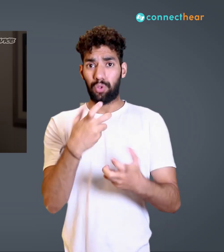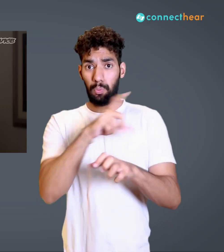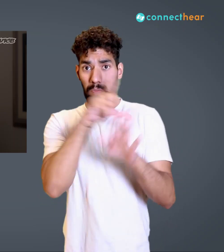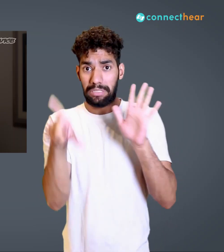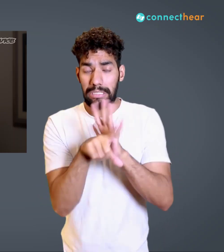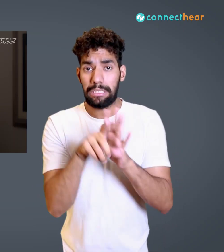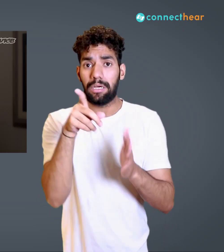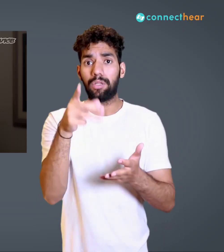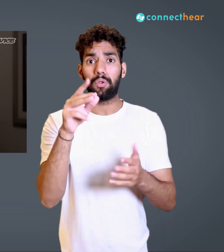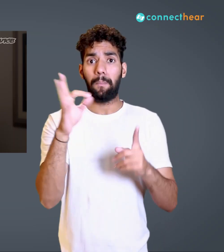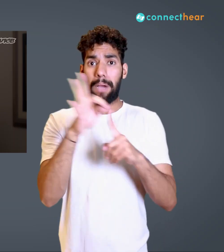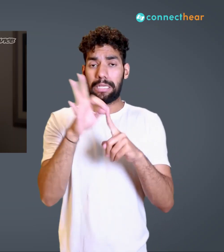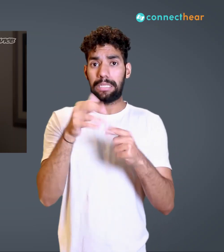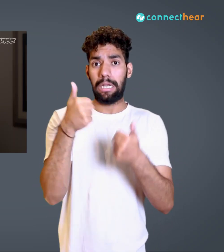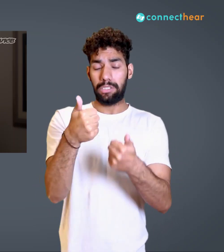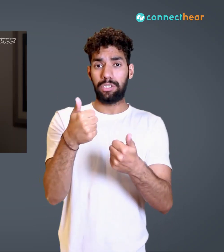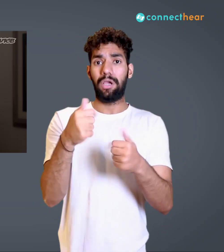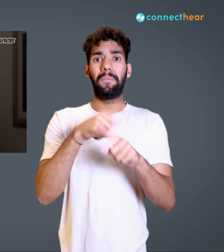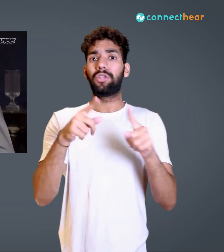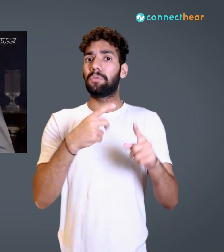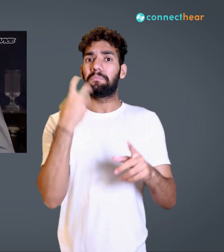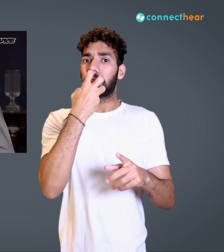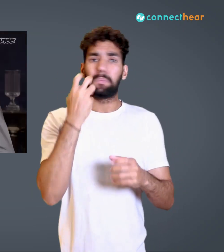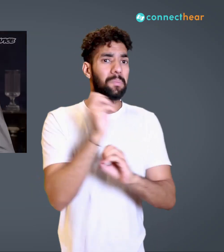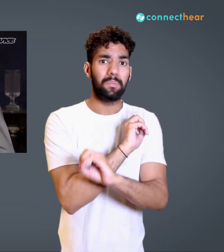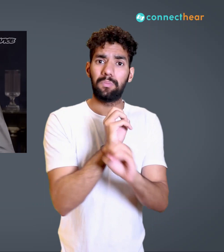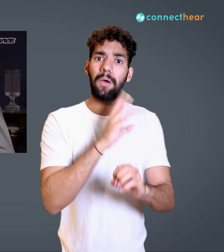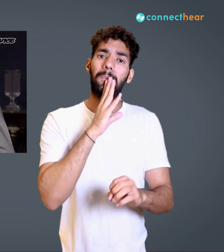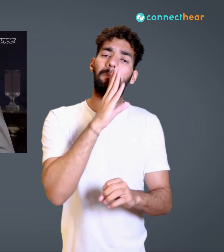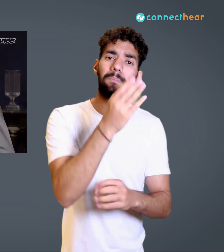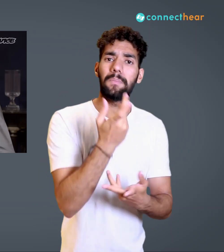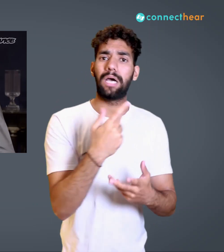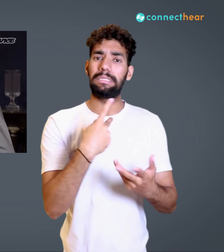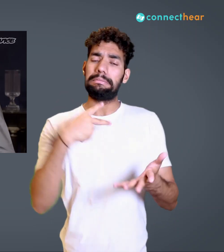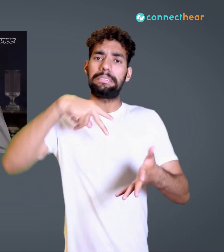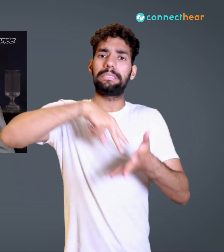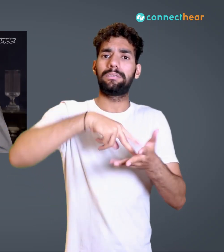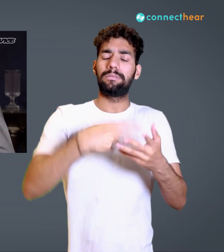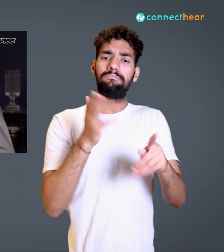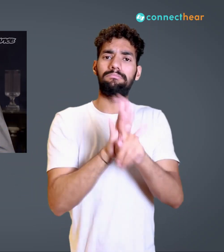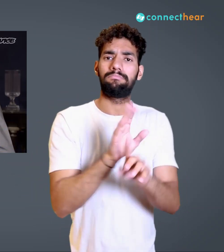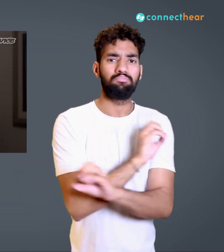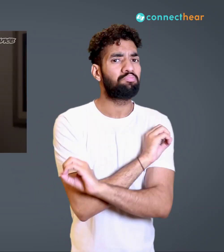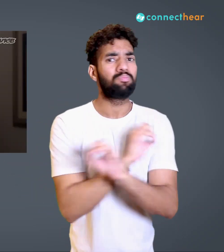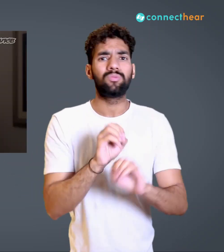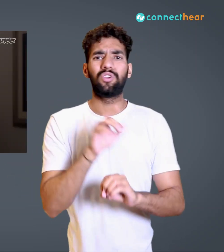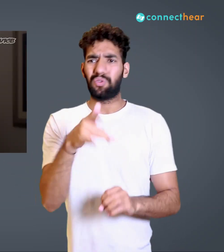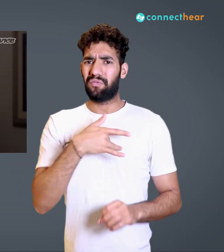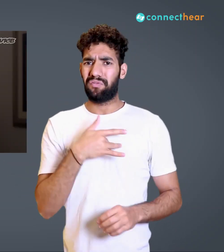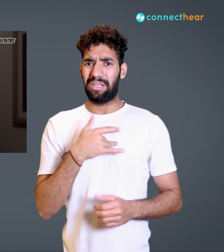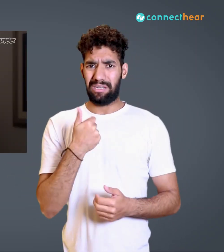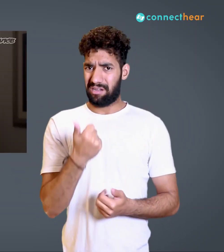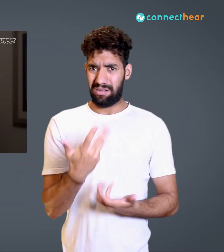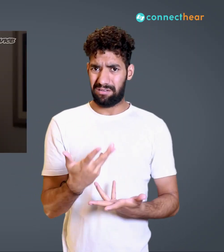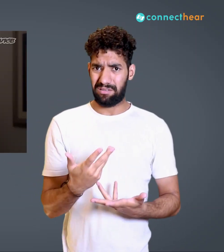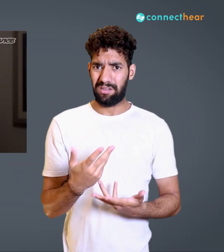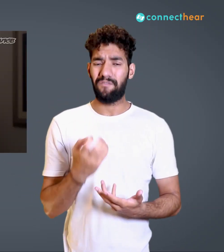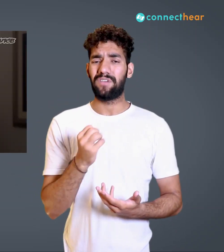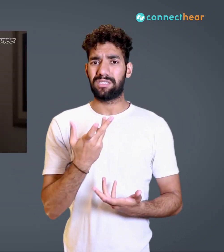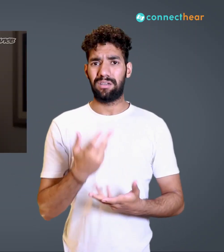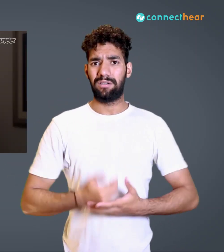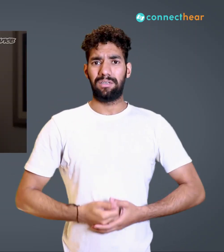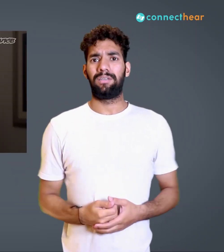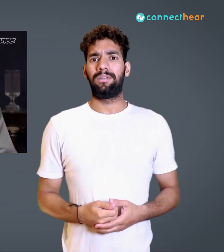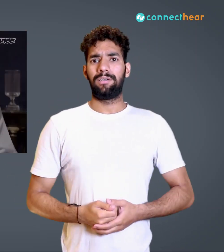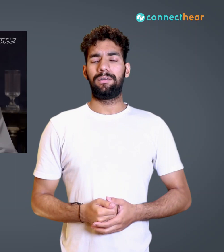that leaders of Muslim countries, including yourself, have not spoken out to condemn these actions. Does it grate on you at all that you haven't